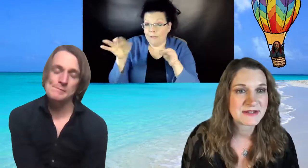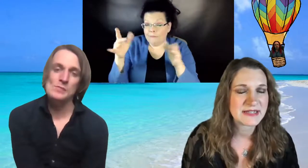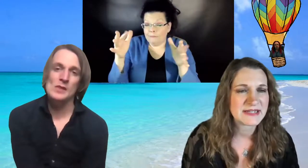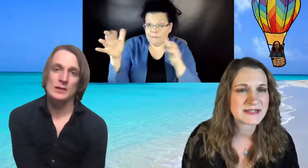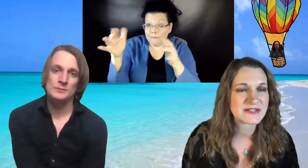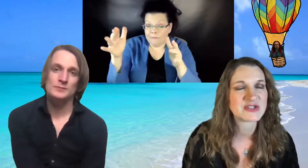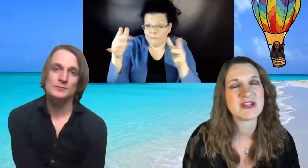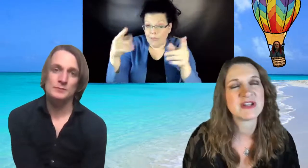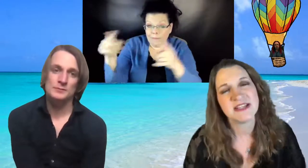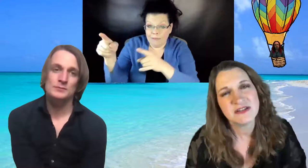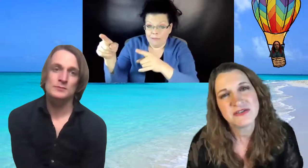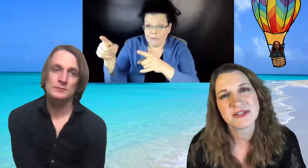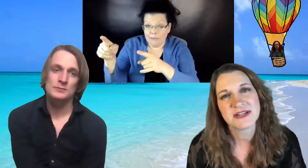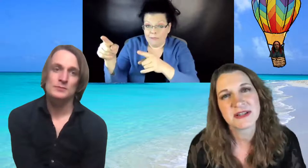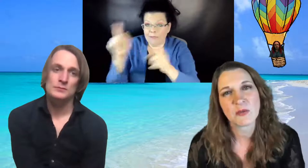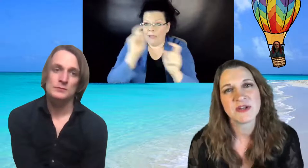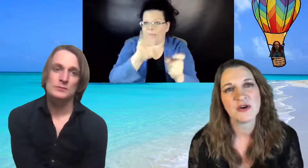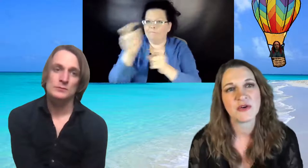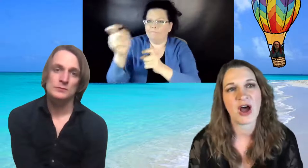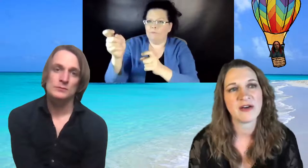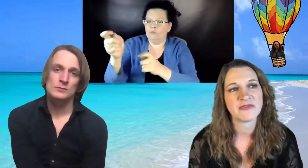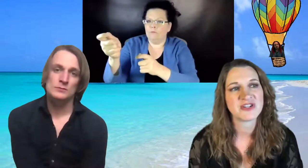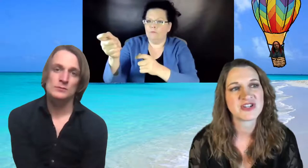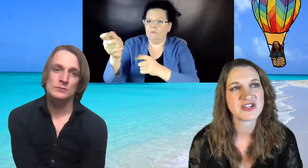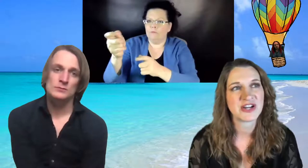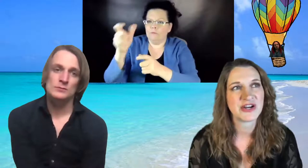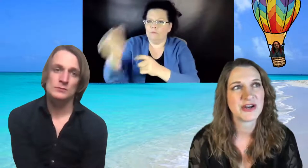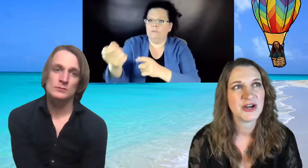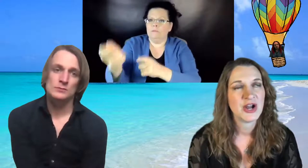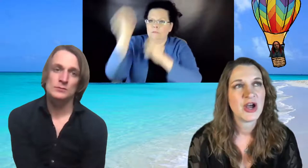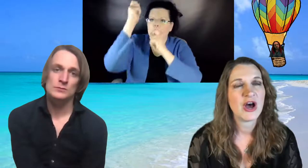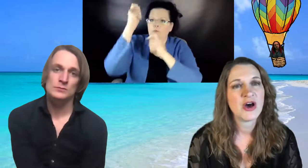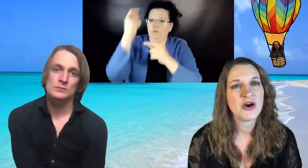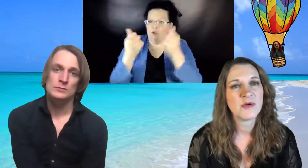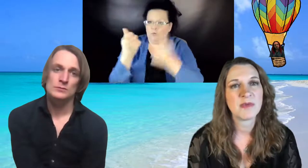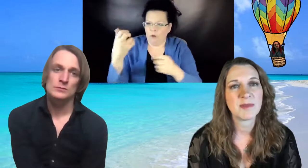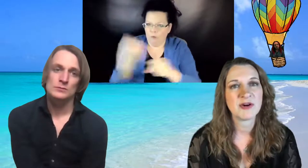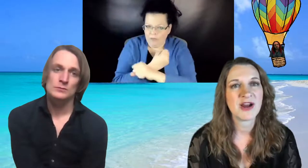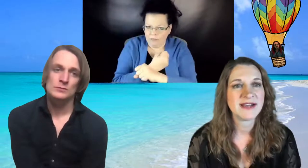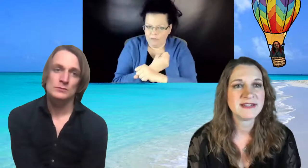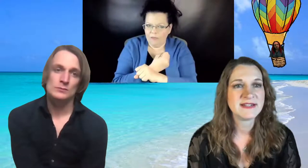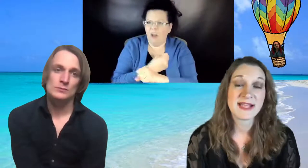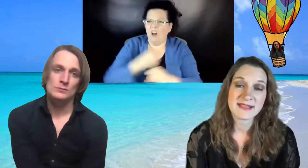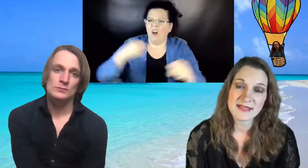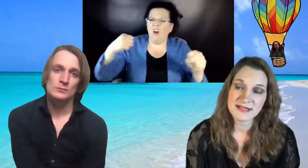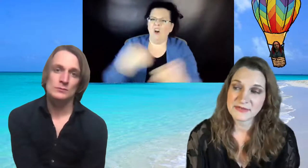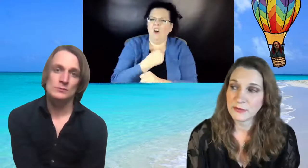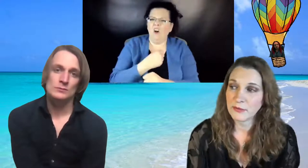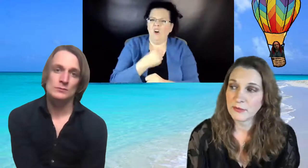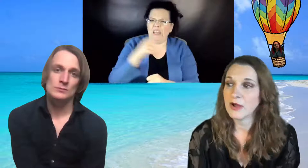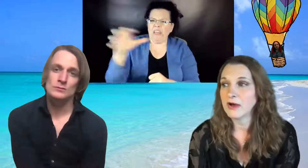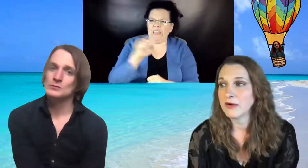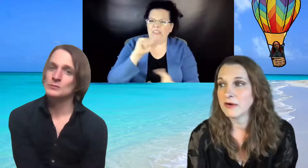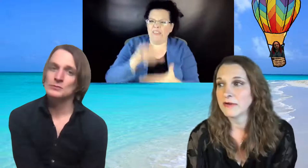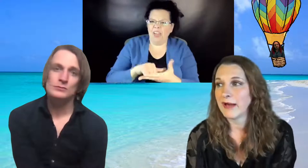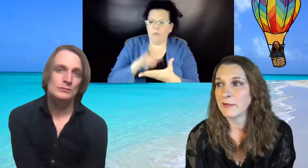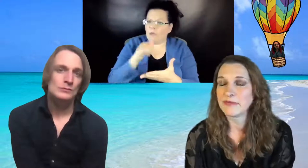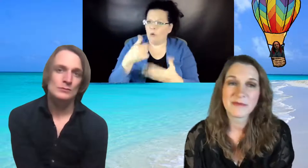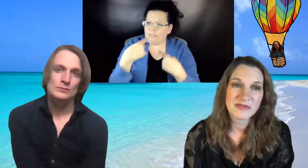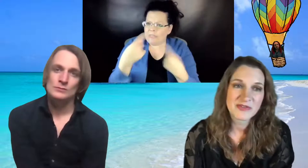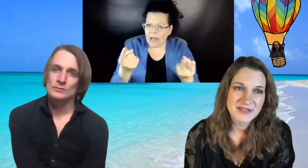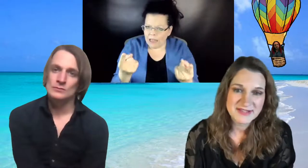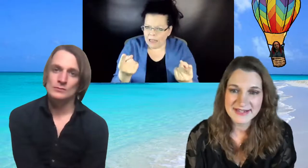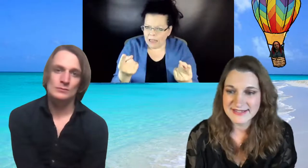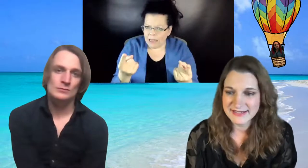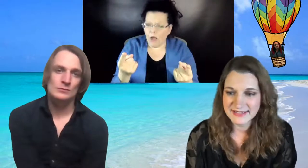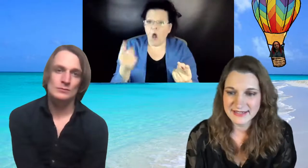And it's interesting that we don't often share, oh, bummer, I didn't get this, or, oh, I was